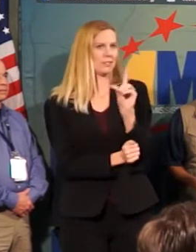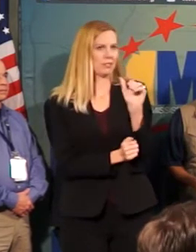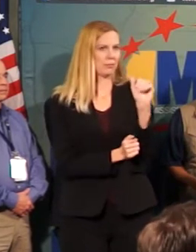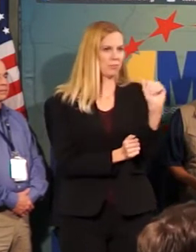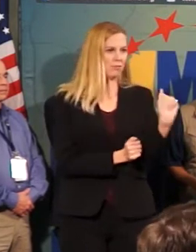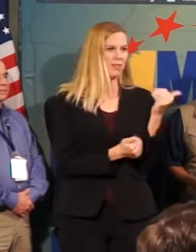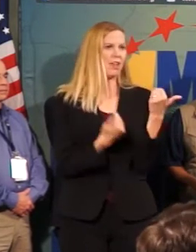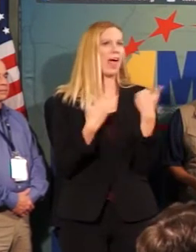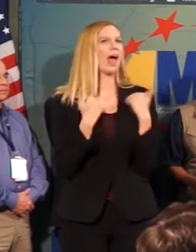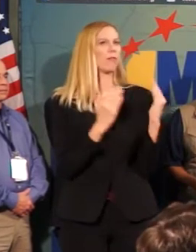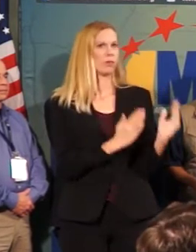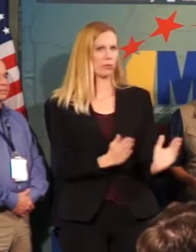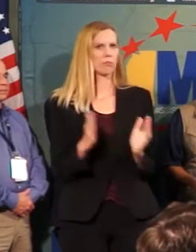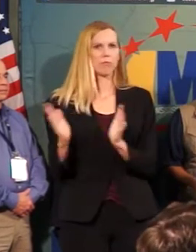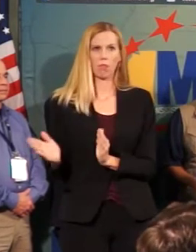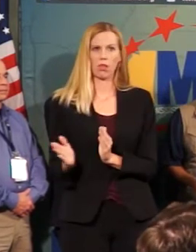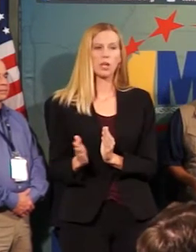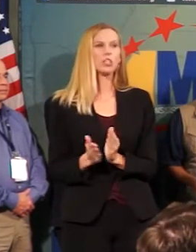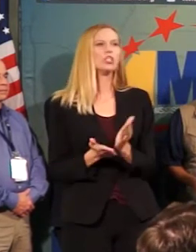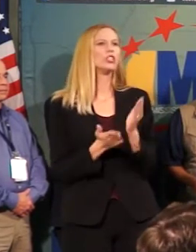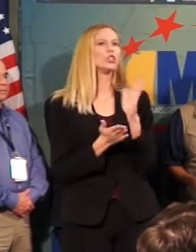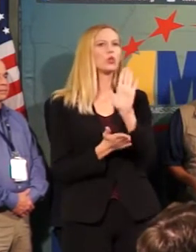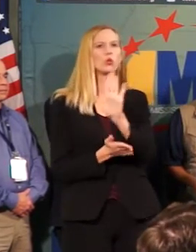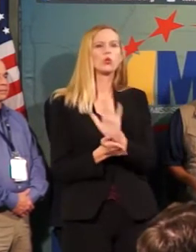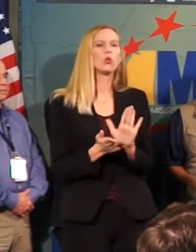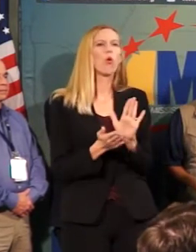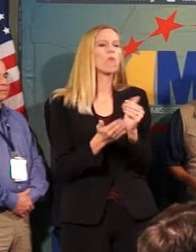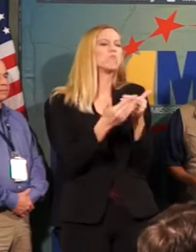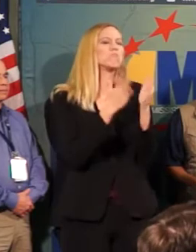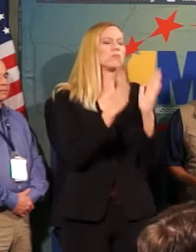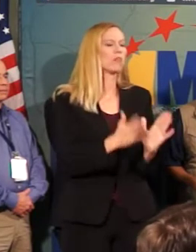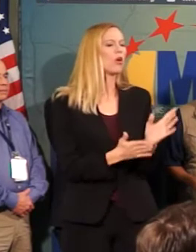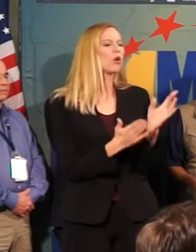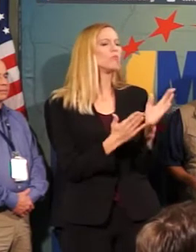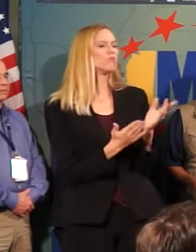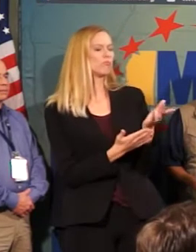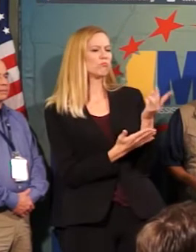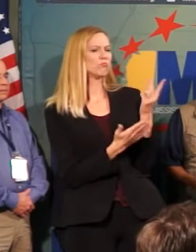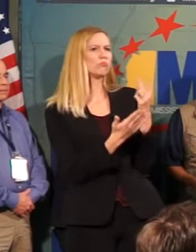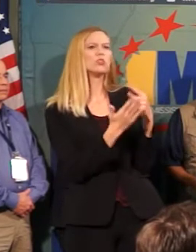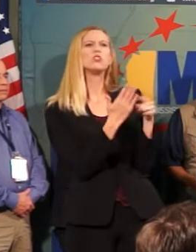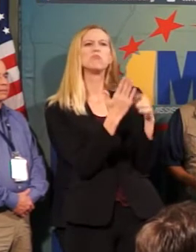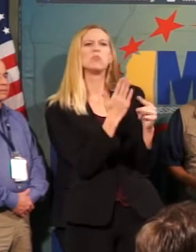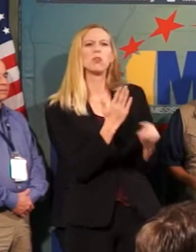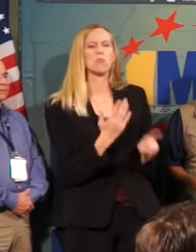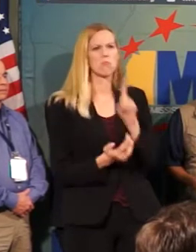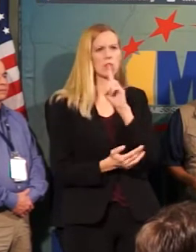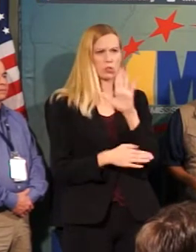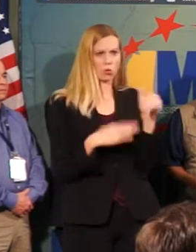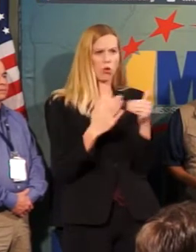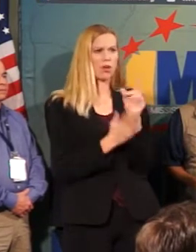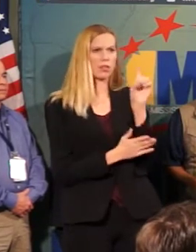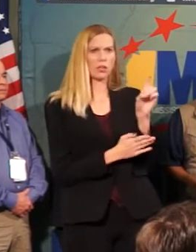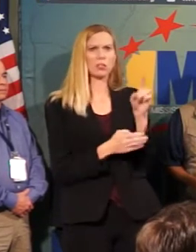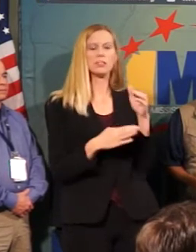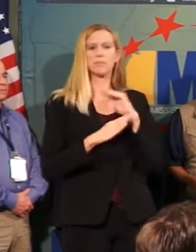plan. Help them out. Check on your neighbors and understand that they might have special needs that need to be attended